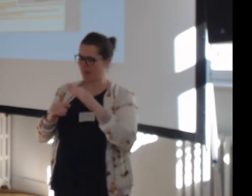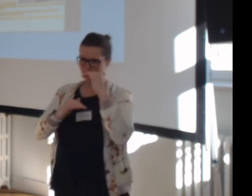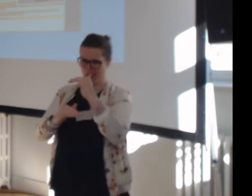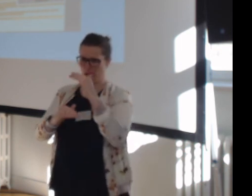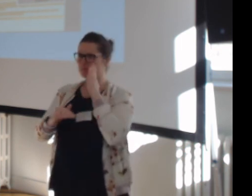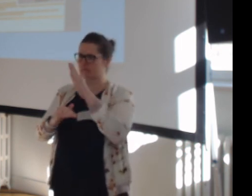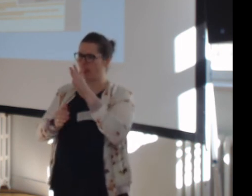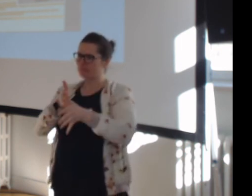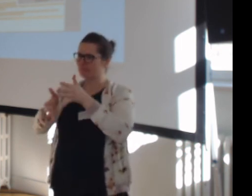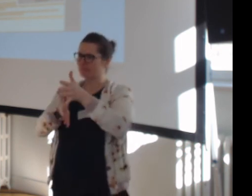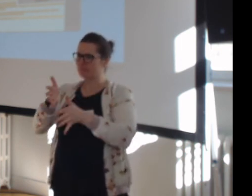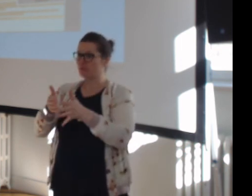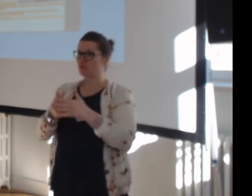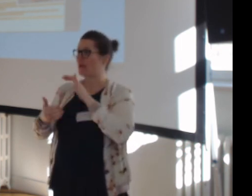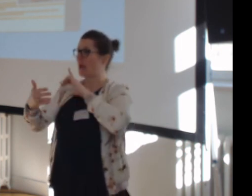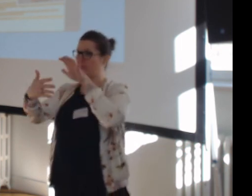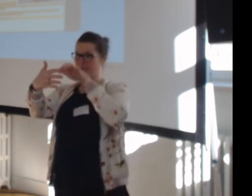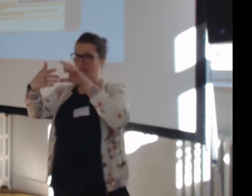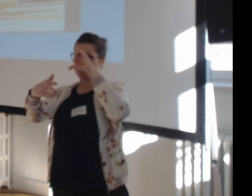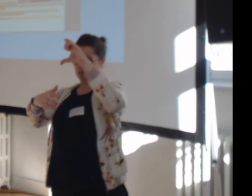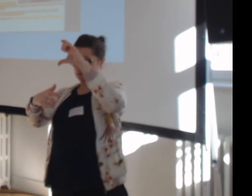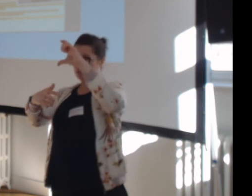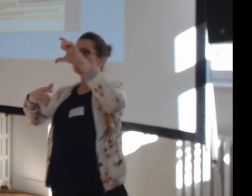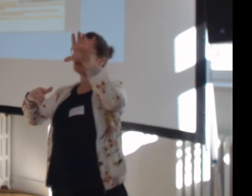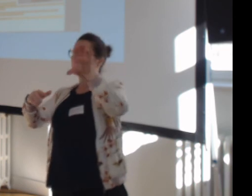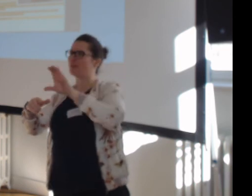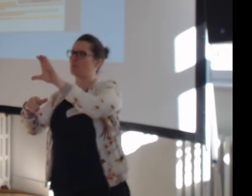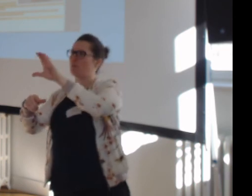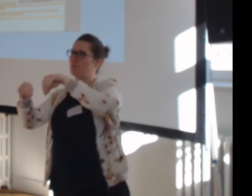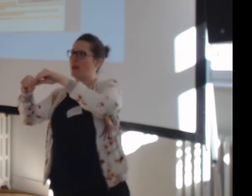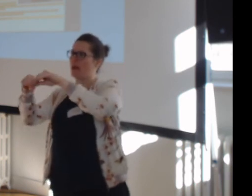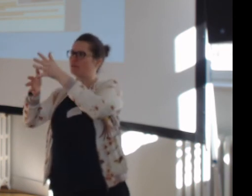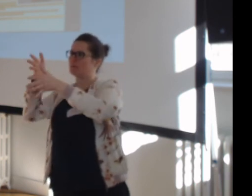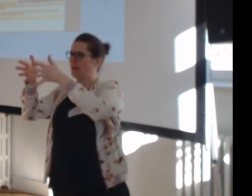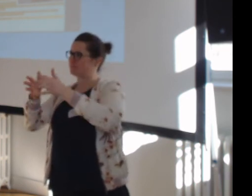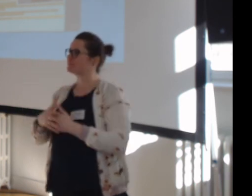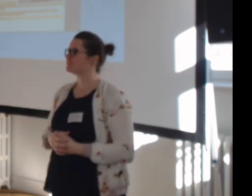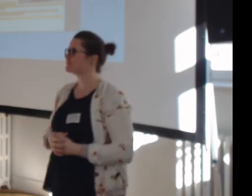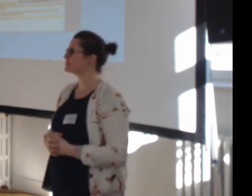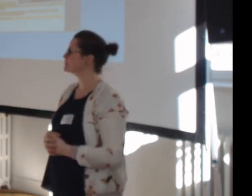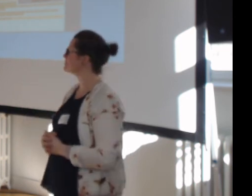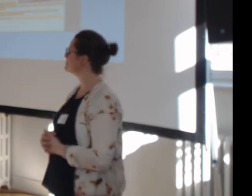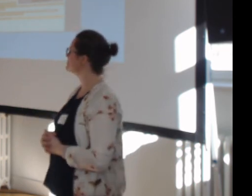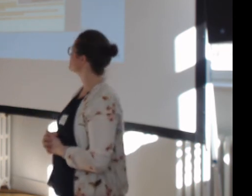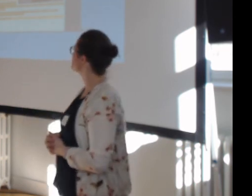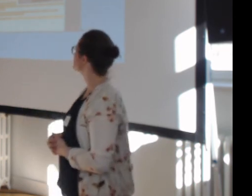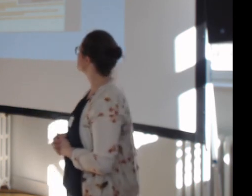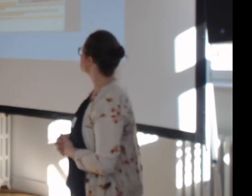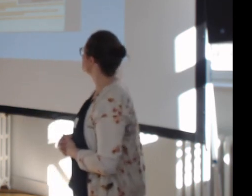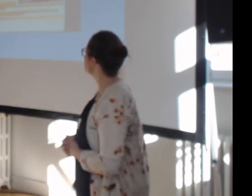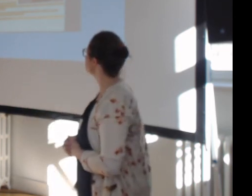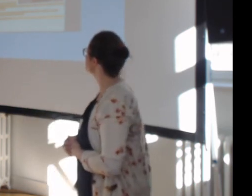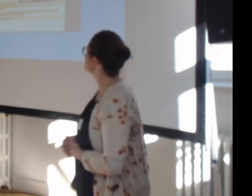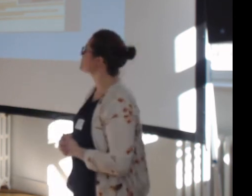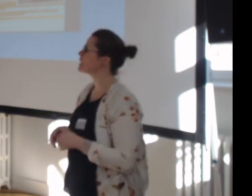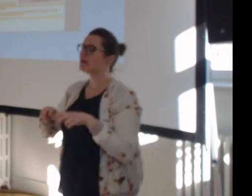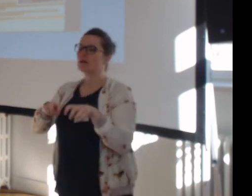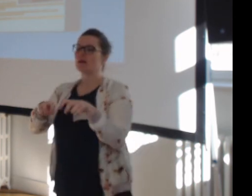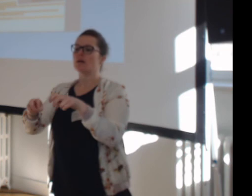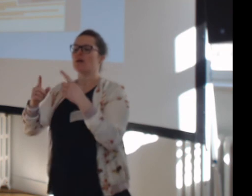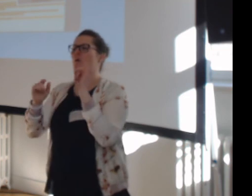So you have the text with the signing alongside it. And what's different to this than the video